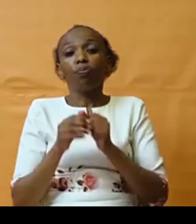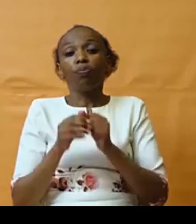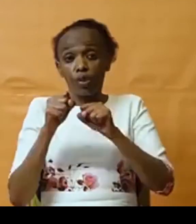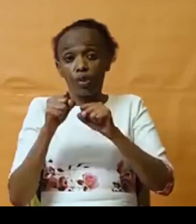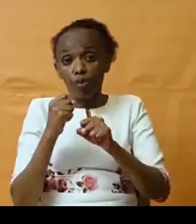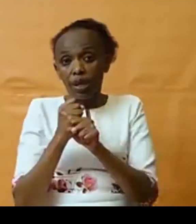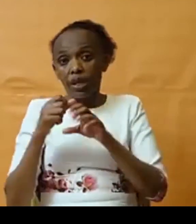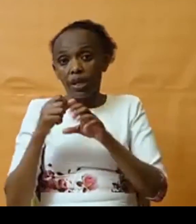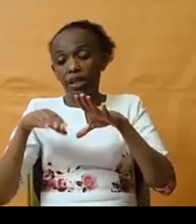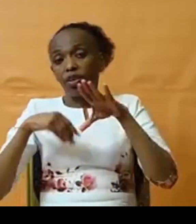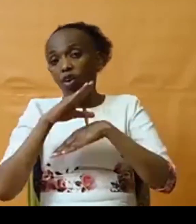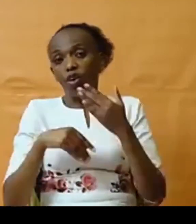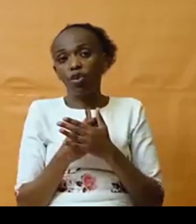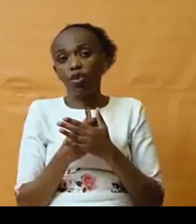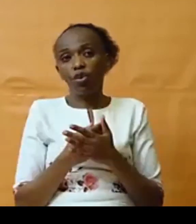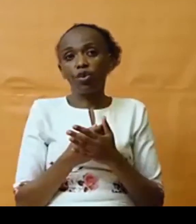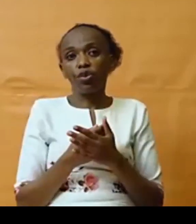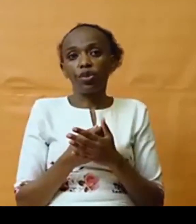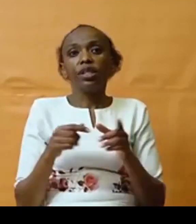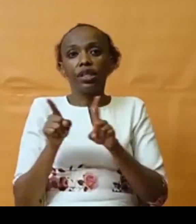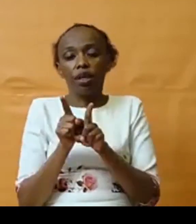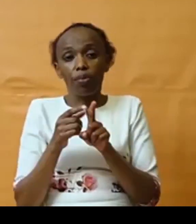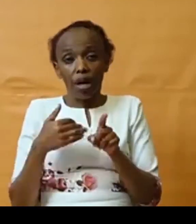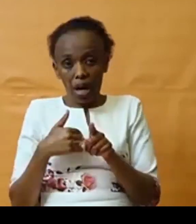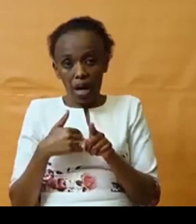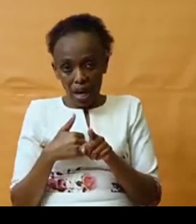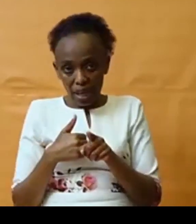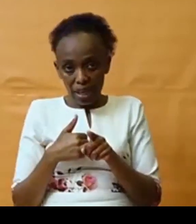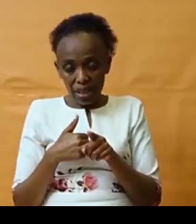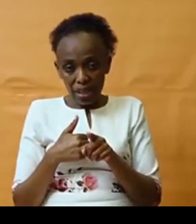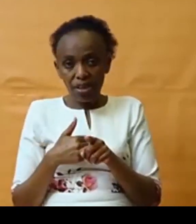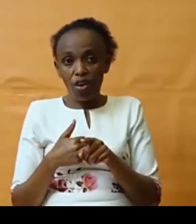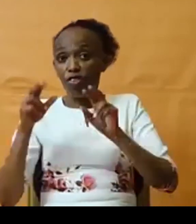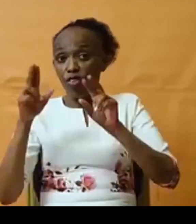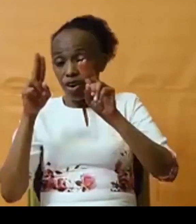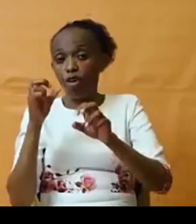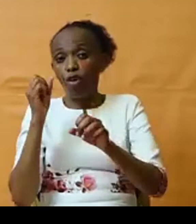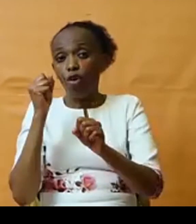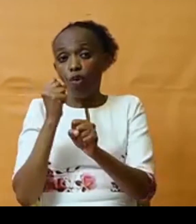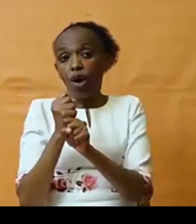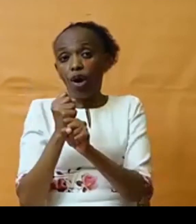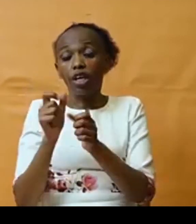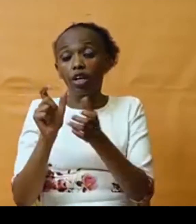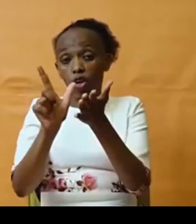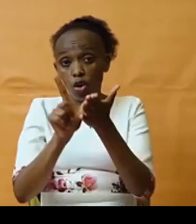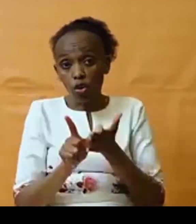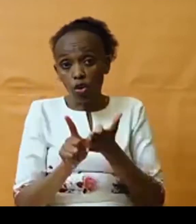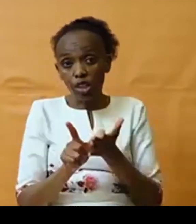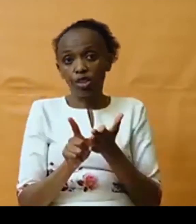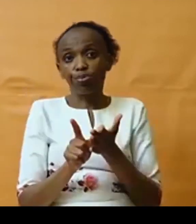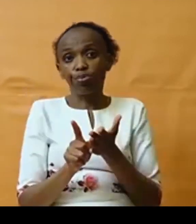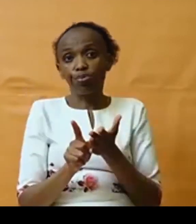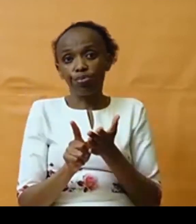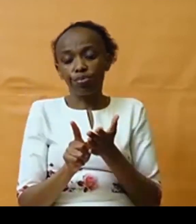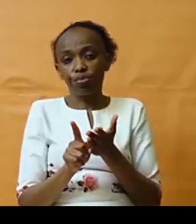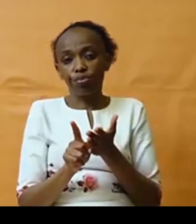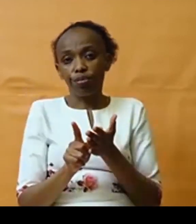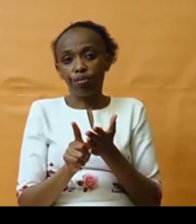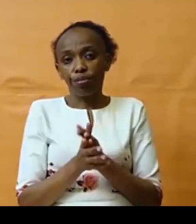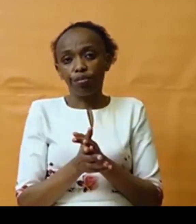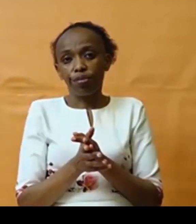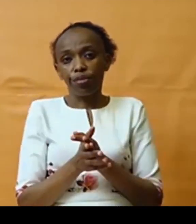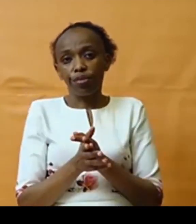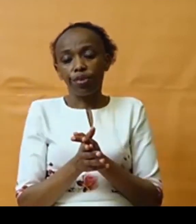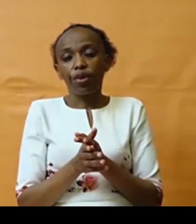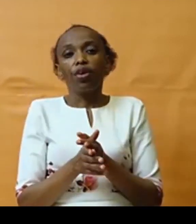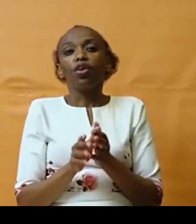credit. Moreover, there are high rates of non-performing loans, not least because the rates people borrow at are very